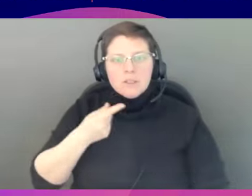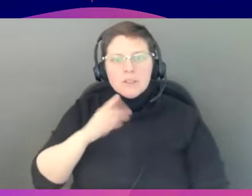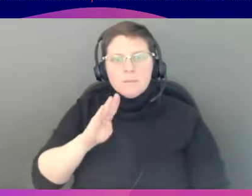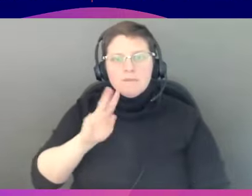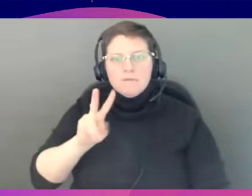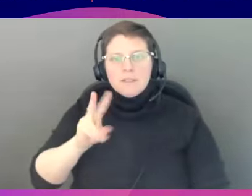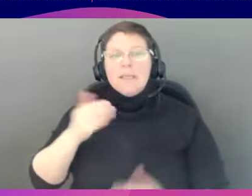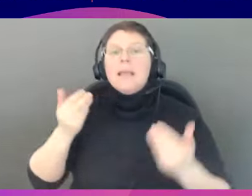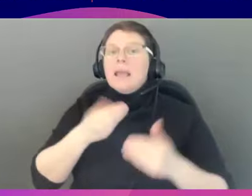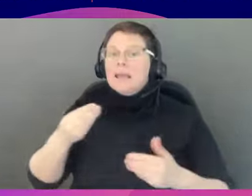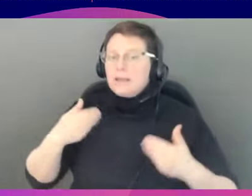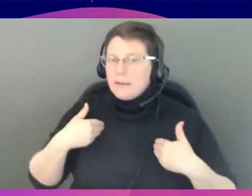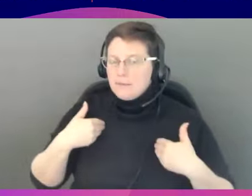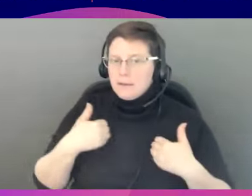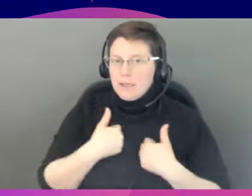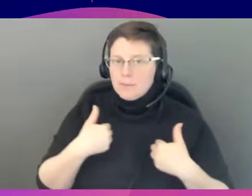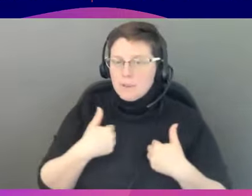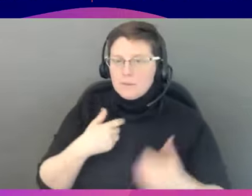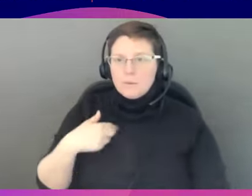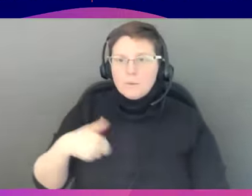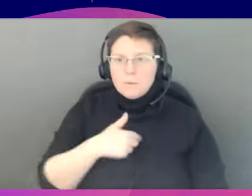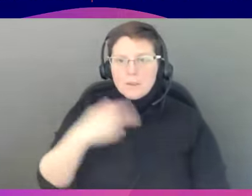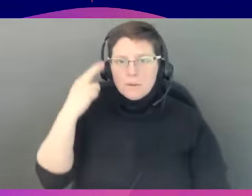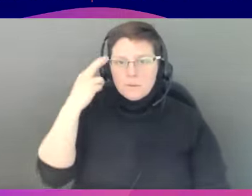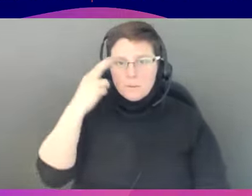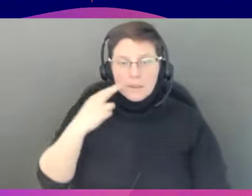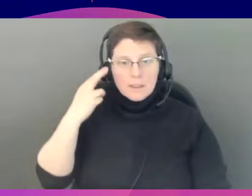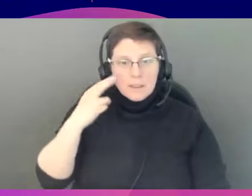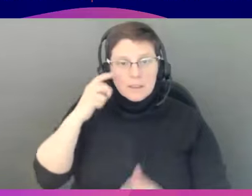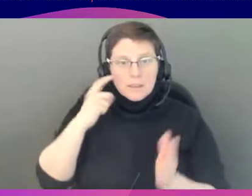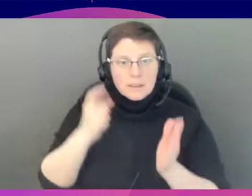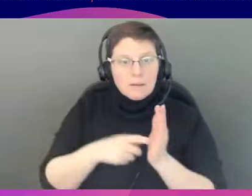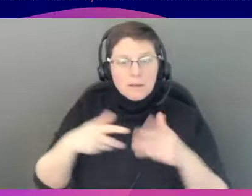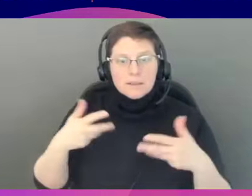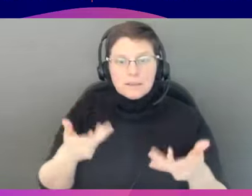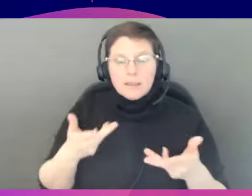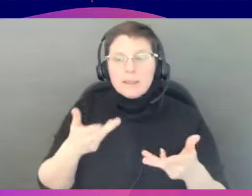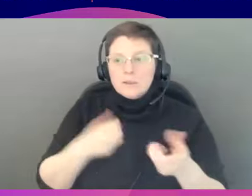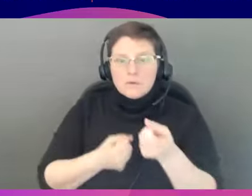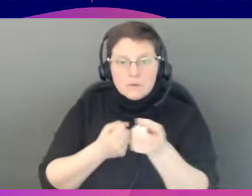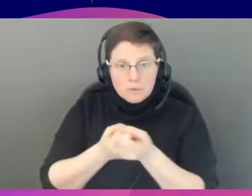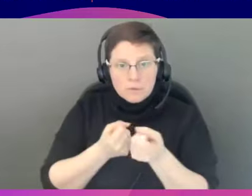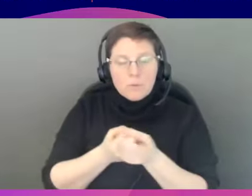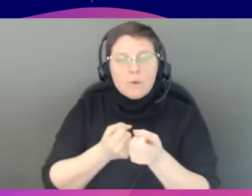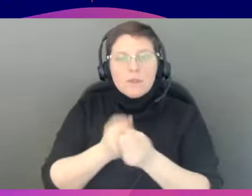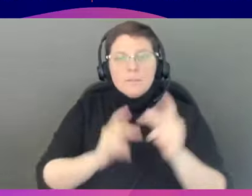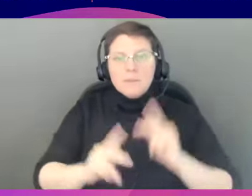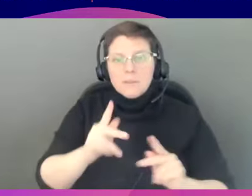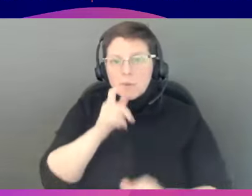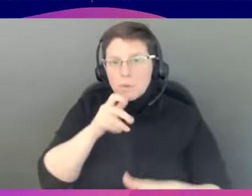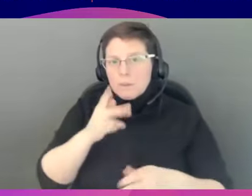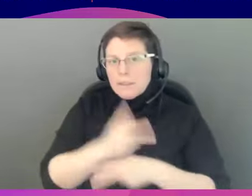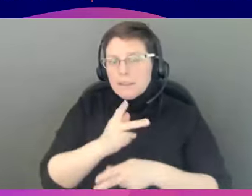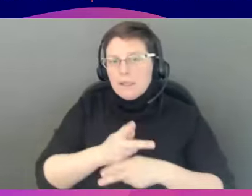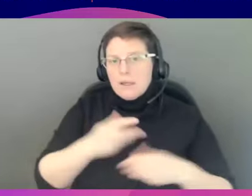organization, we've recognized that a big part of improving animal welfare across Canada is supporting people who care for animals. So we use a